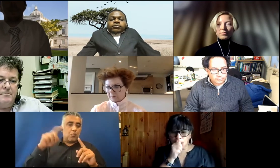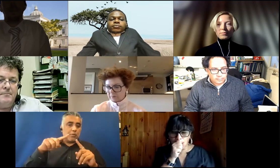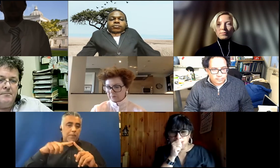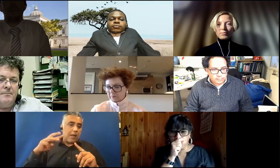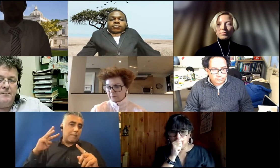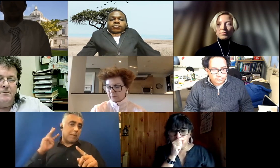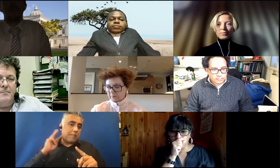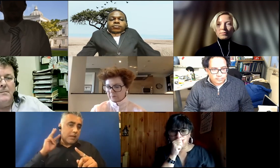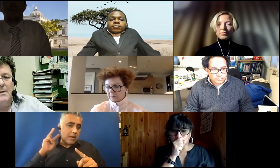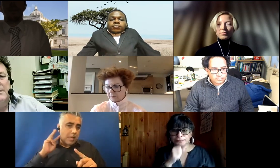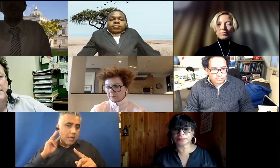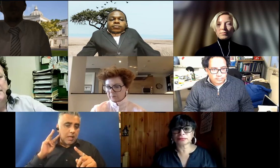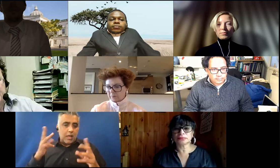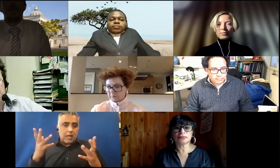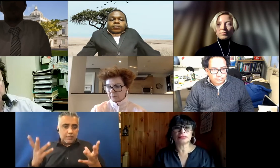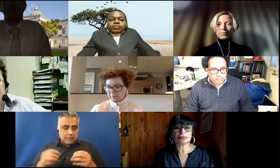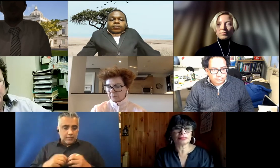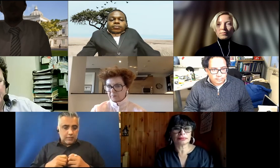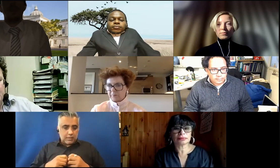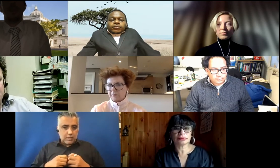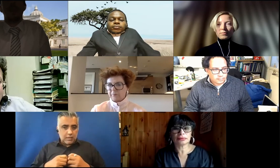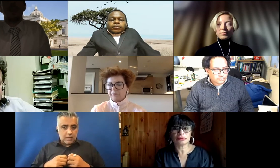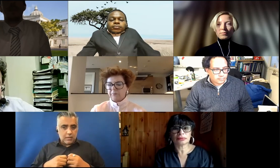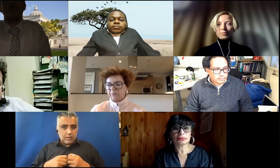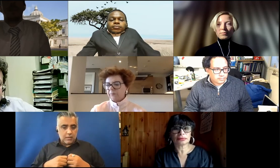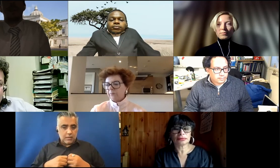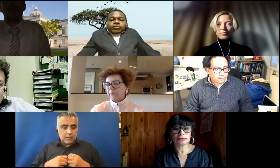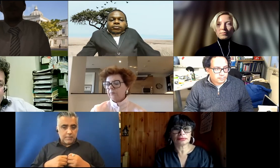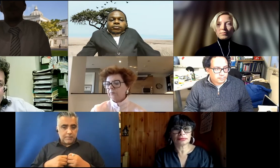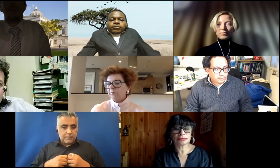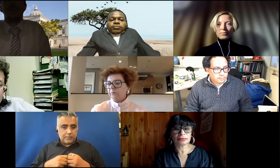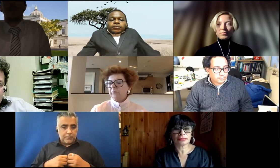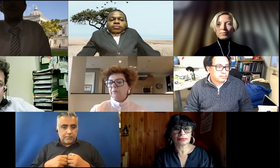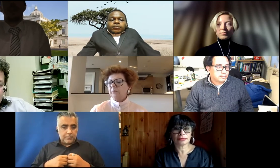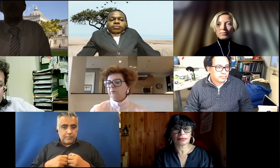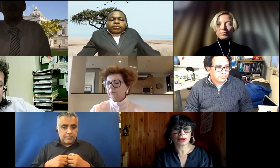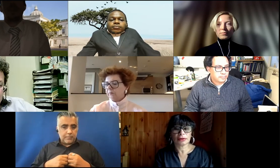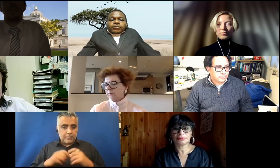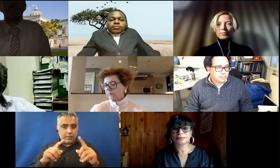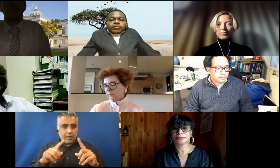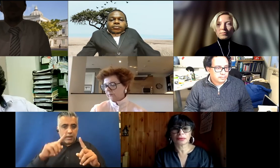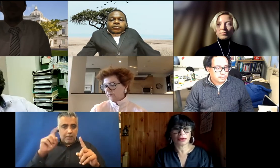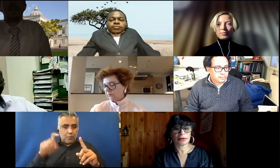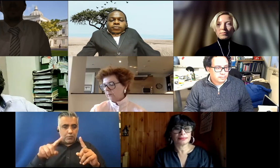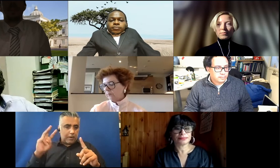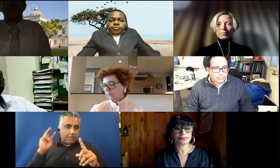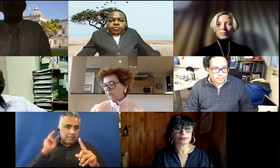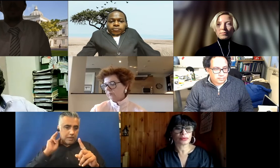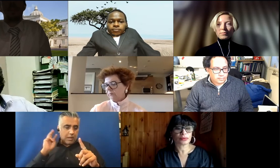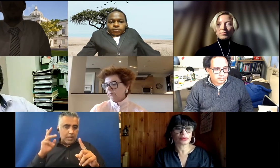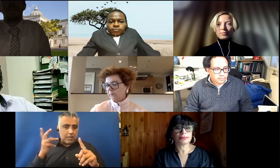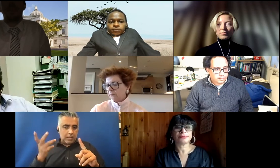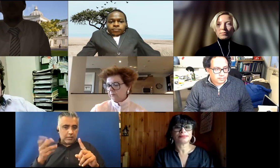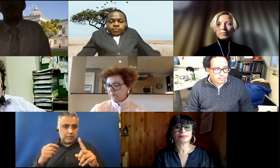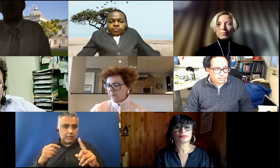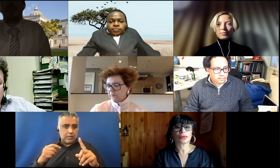as well. So the action is, the question is really